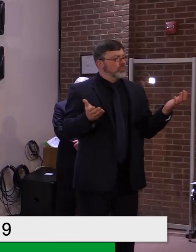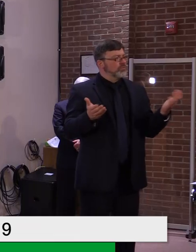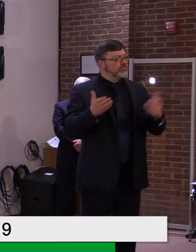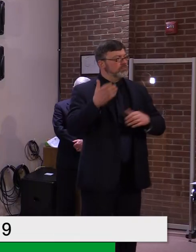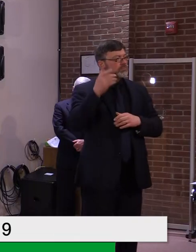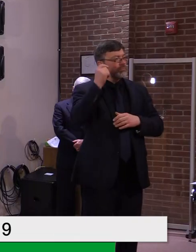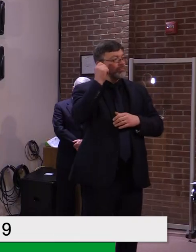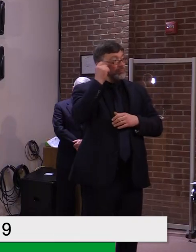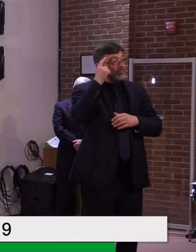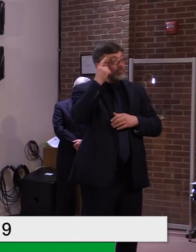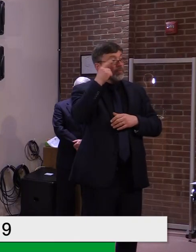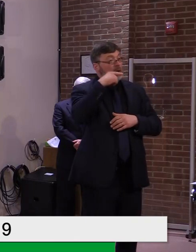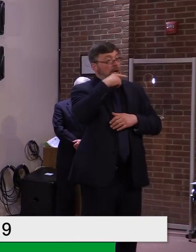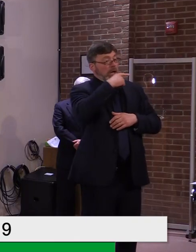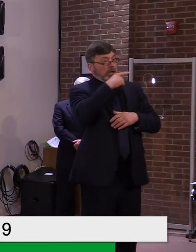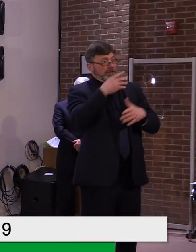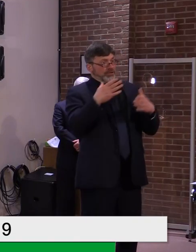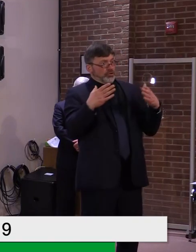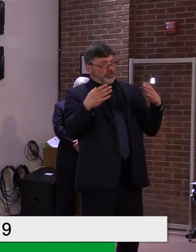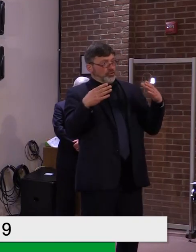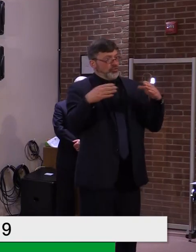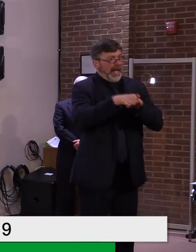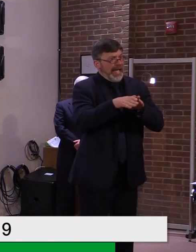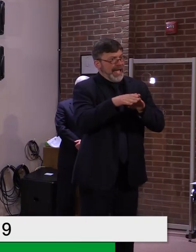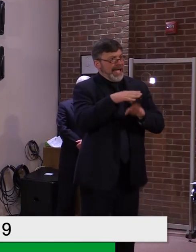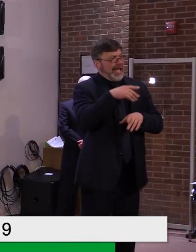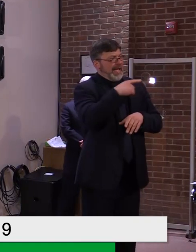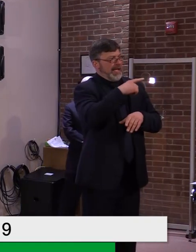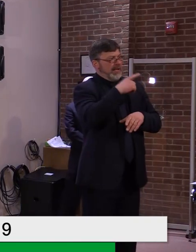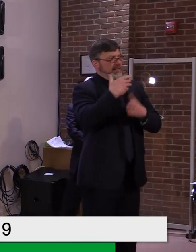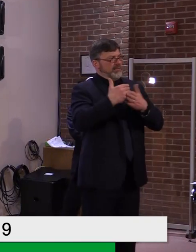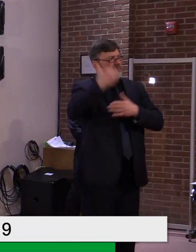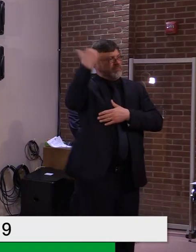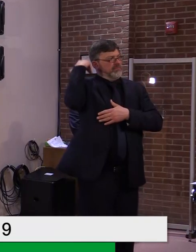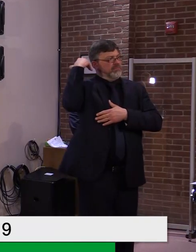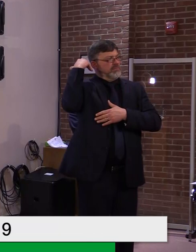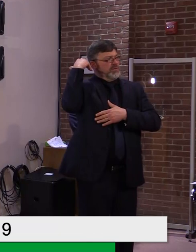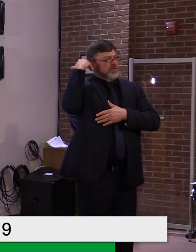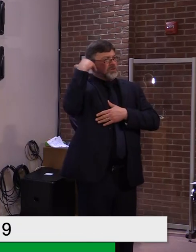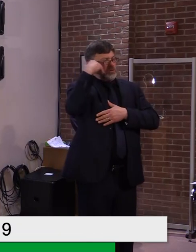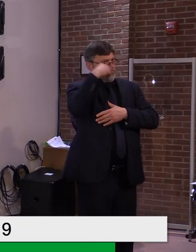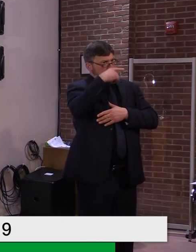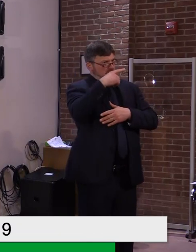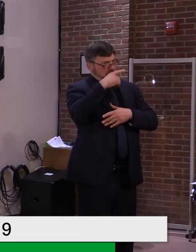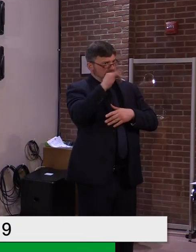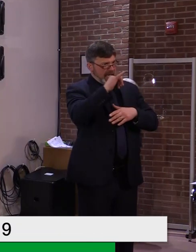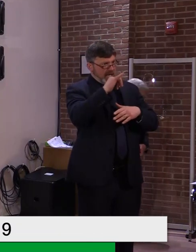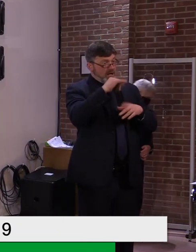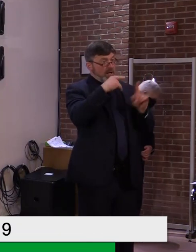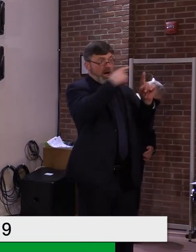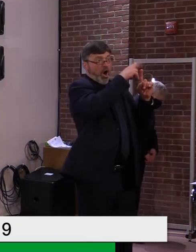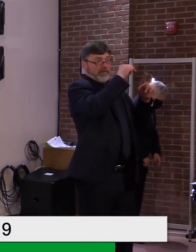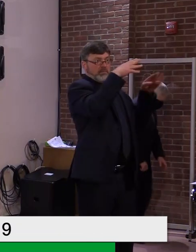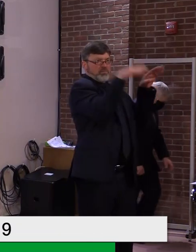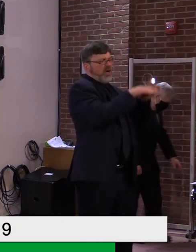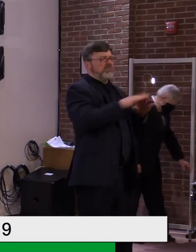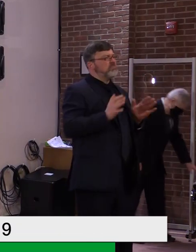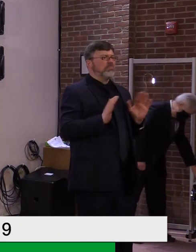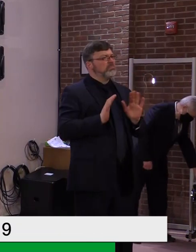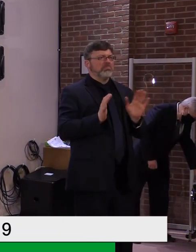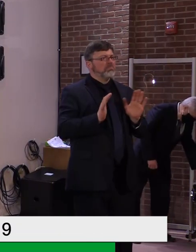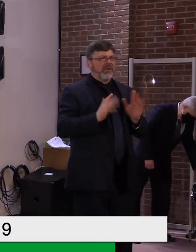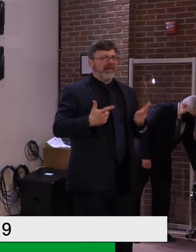university, which no one is really looking at this point in time as a plan, but there are other